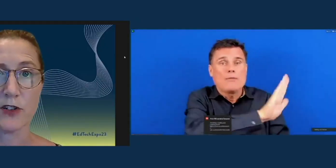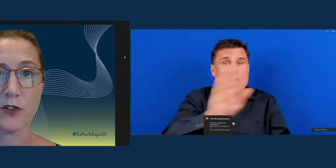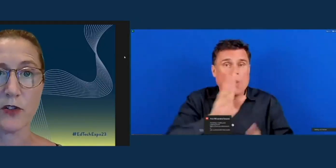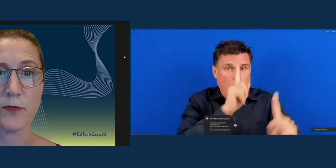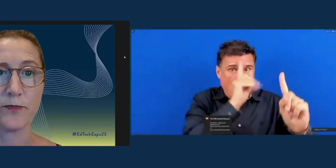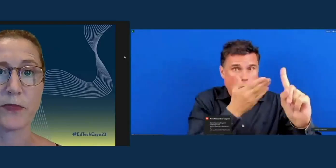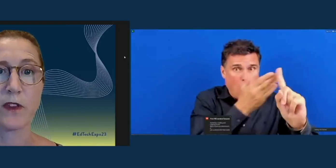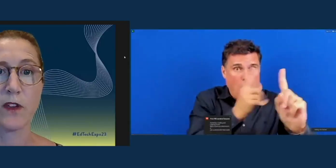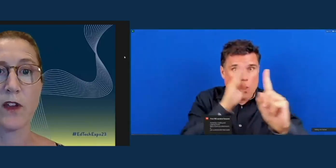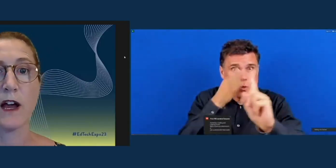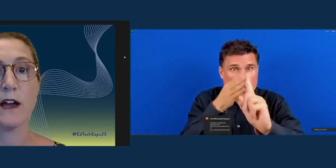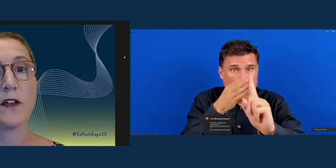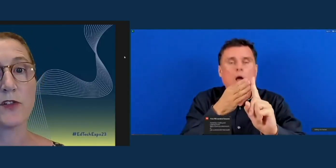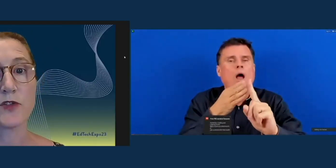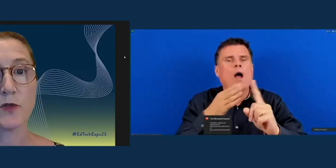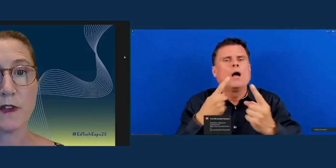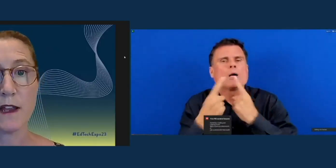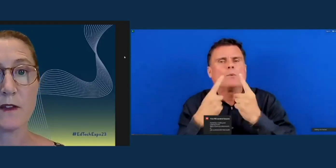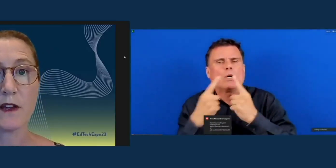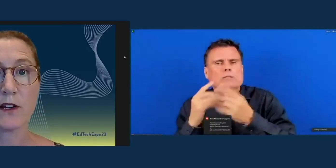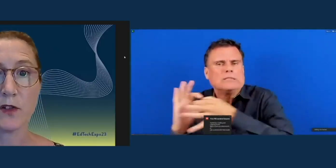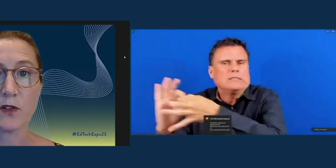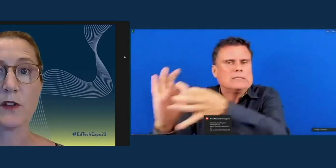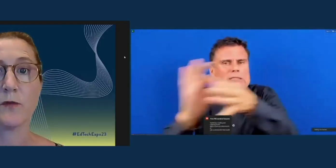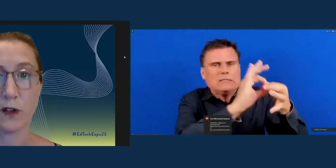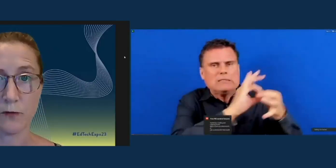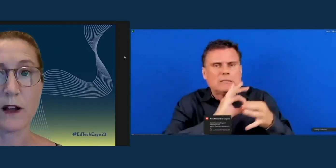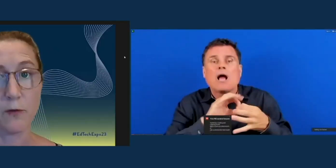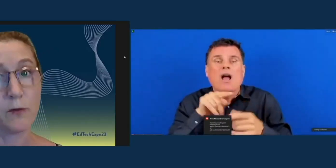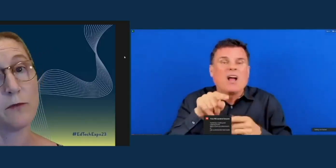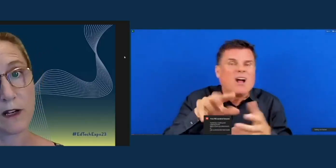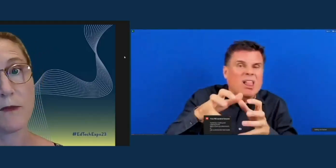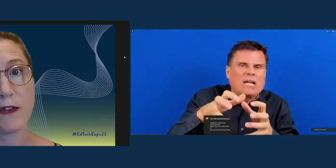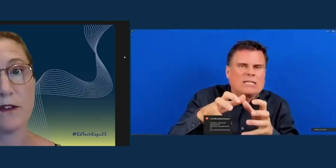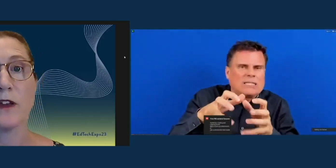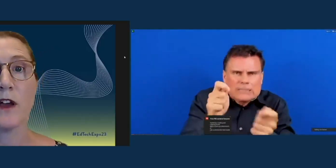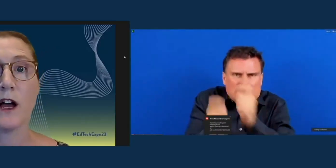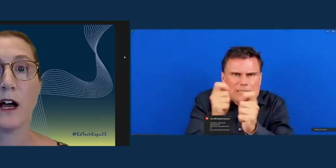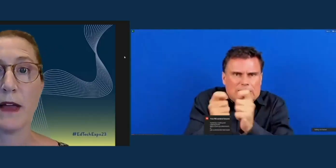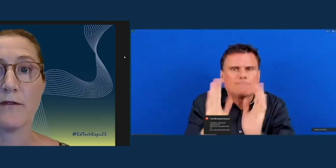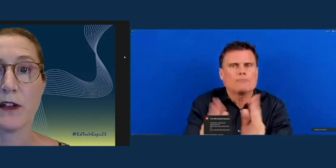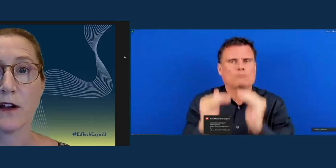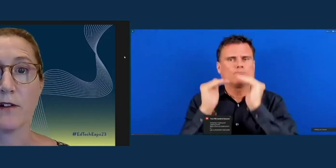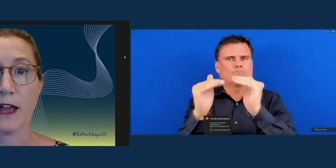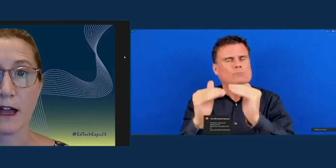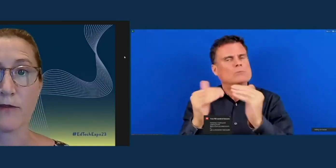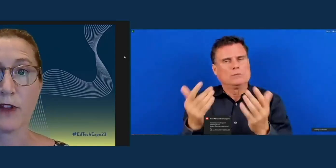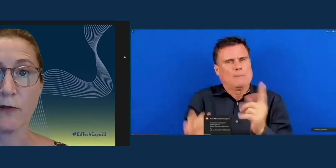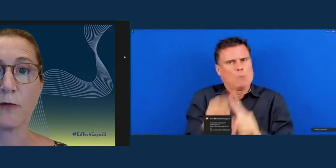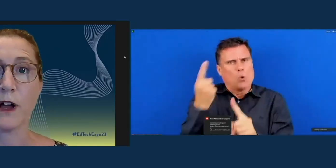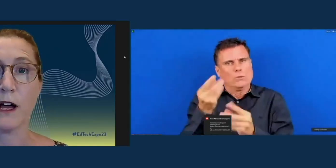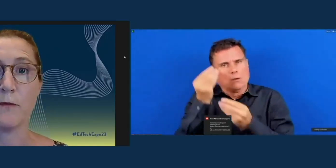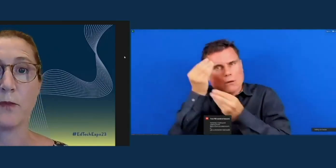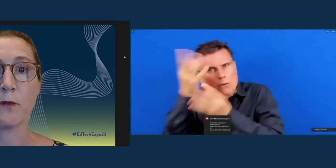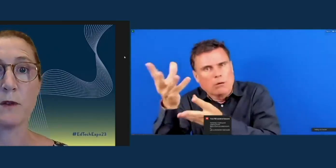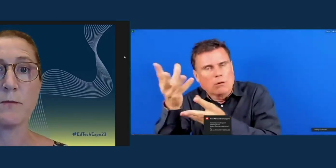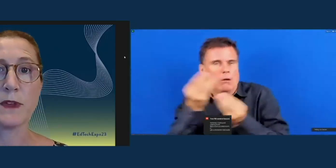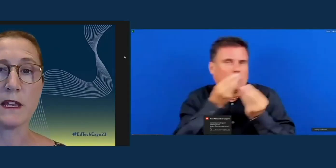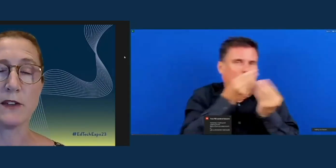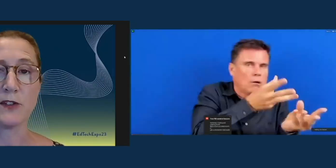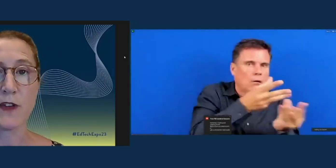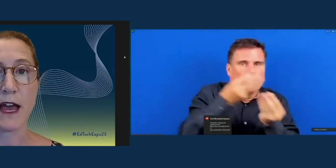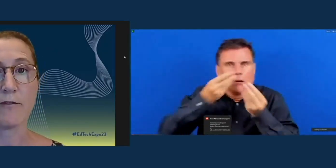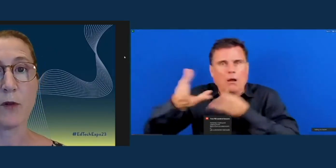critical issues. Another tool ACR used and would recommend having